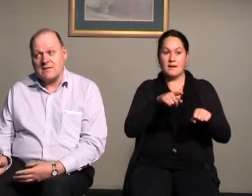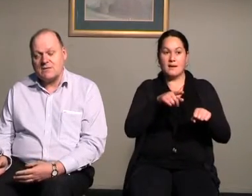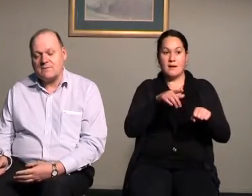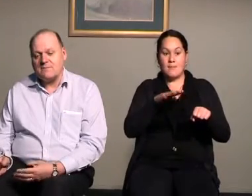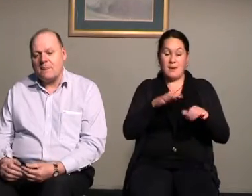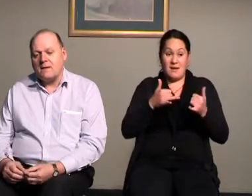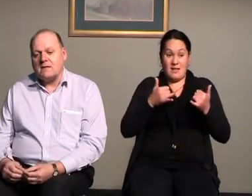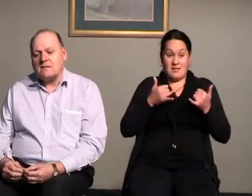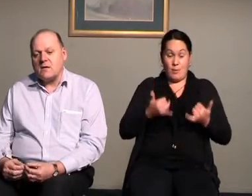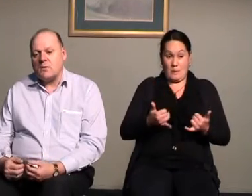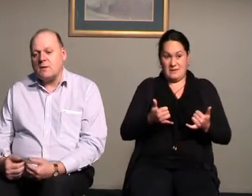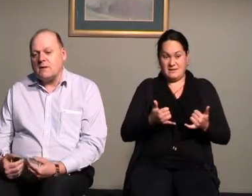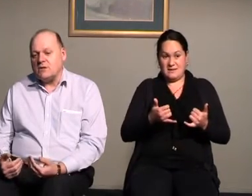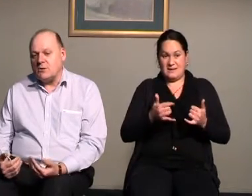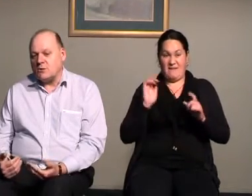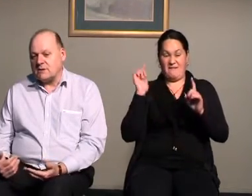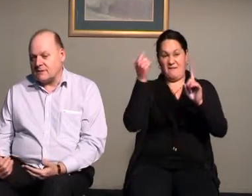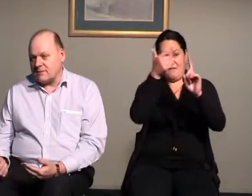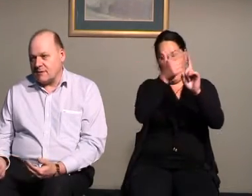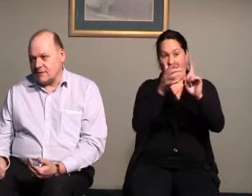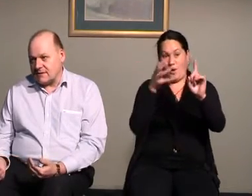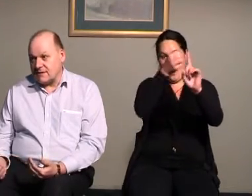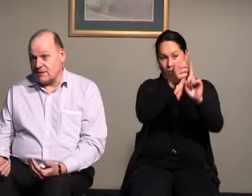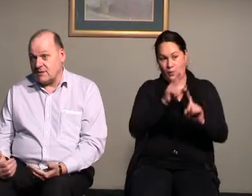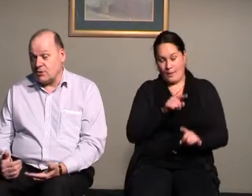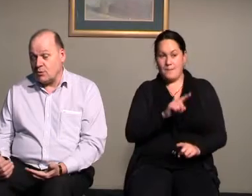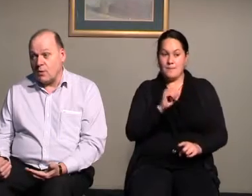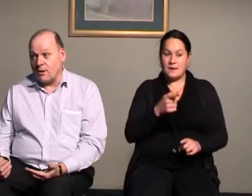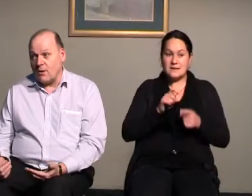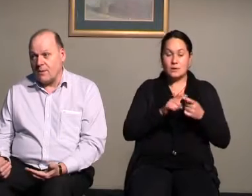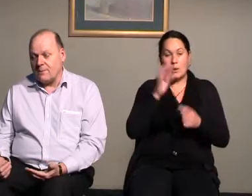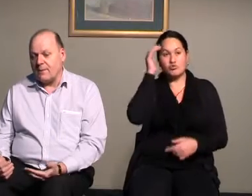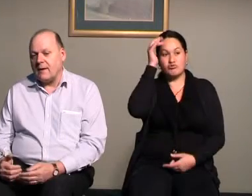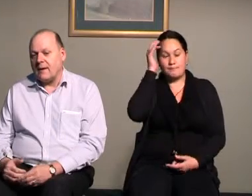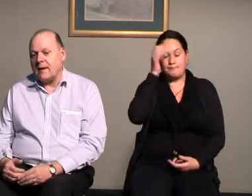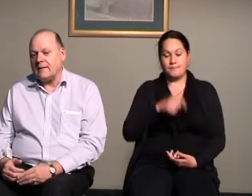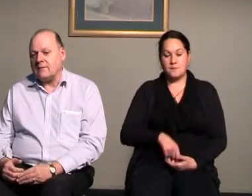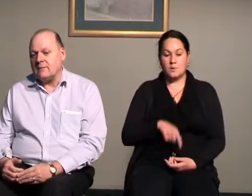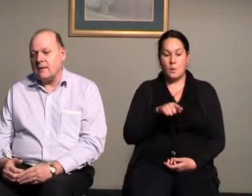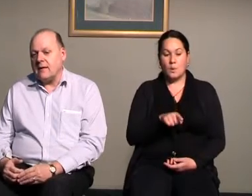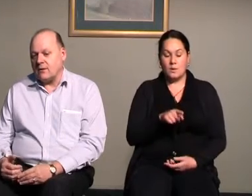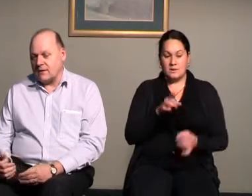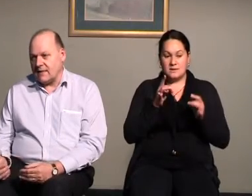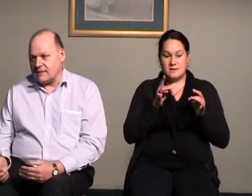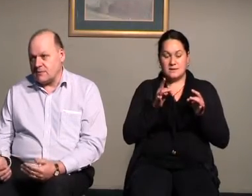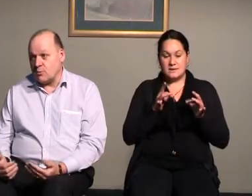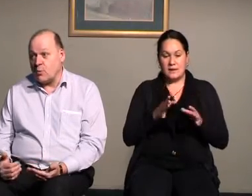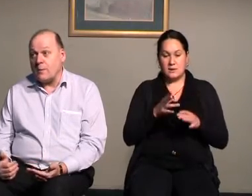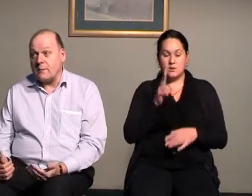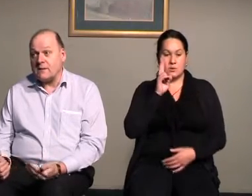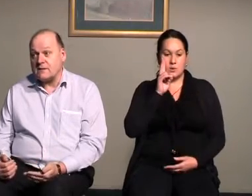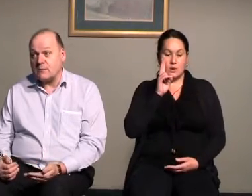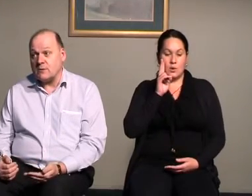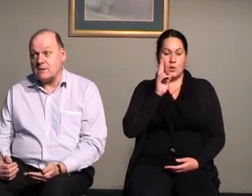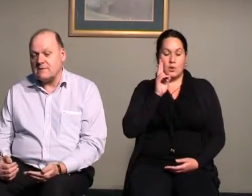at this stage. So she looked at some of those things that she could work on, and he got connected to more and